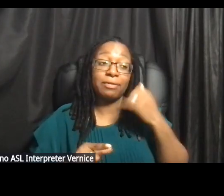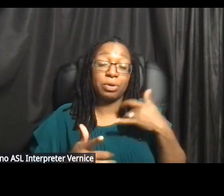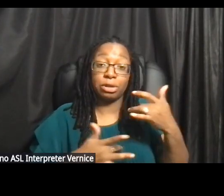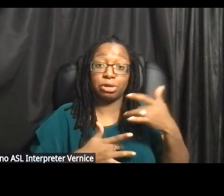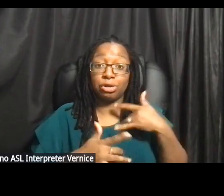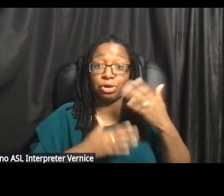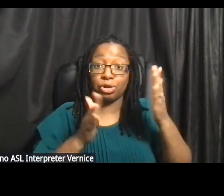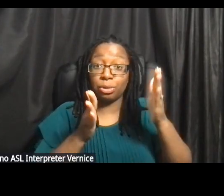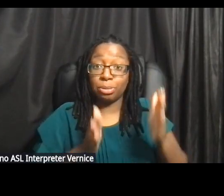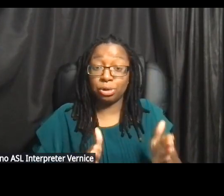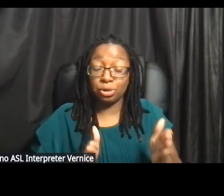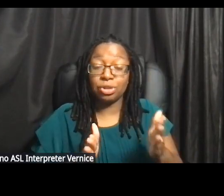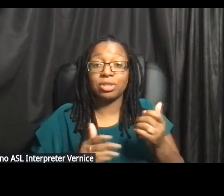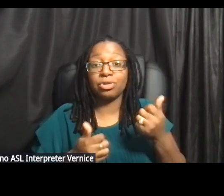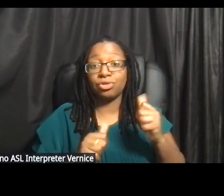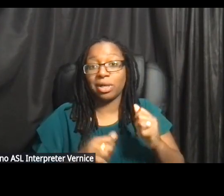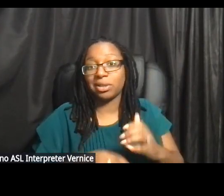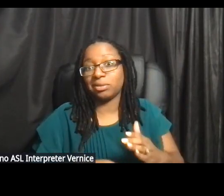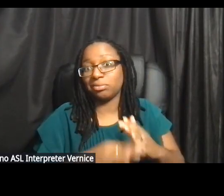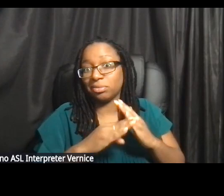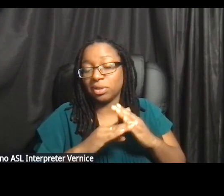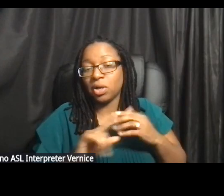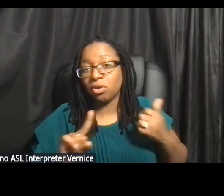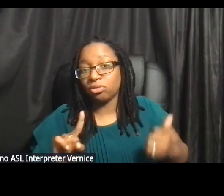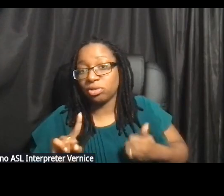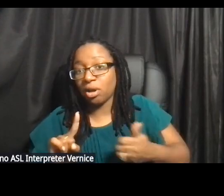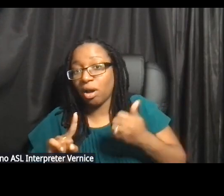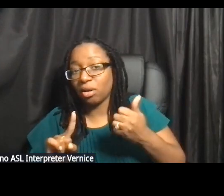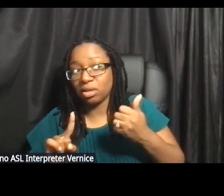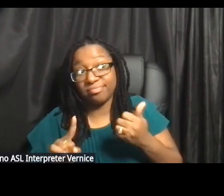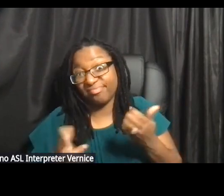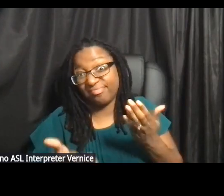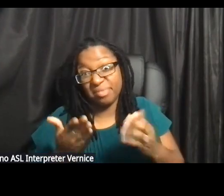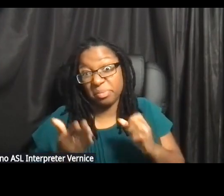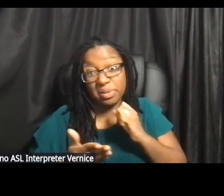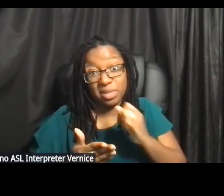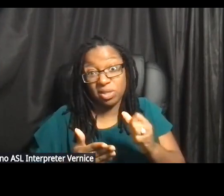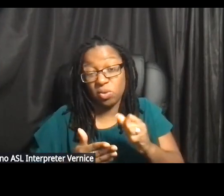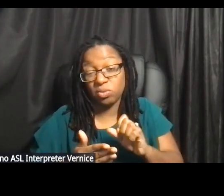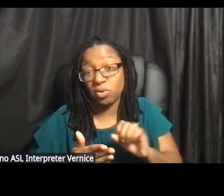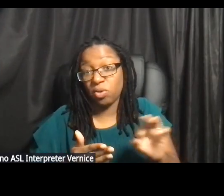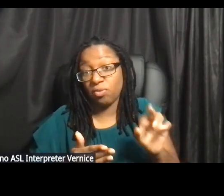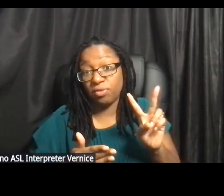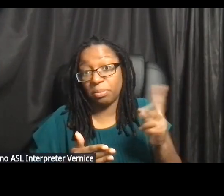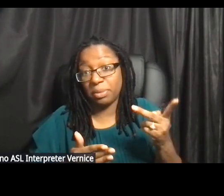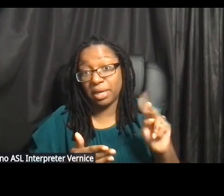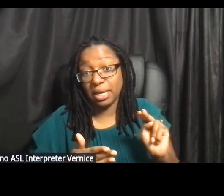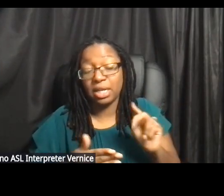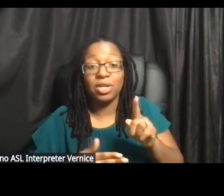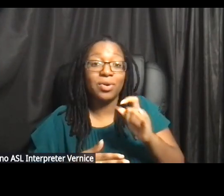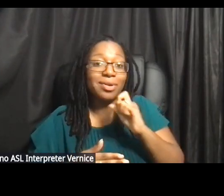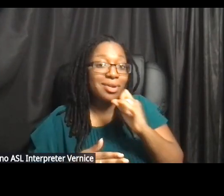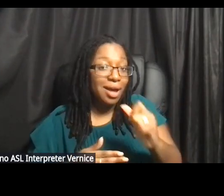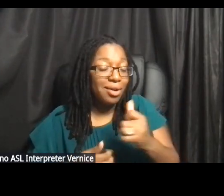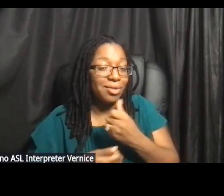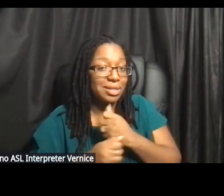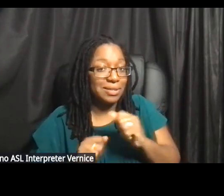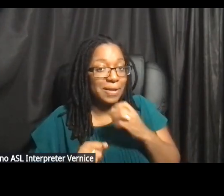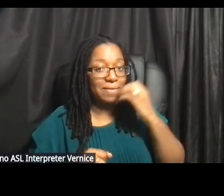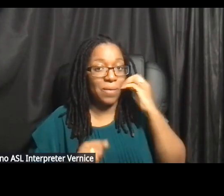person or entity, for example, maybe don't turn off your VPN. If you're not on a safe home network, probably don't turn off your